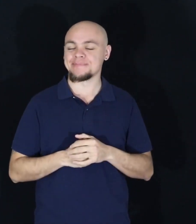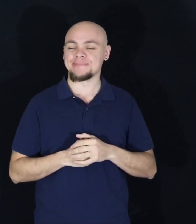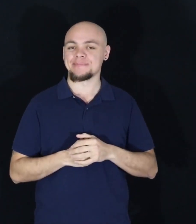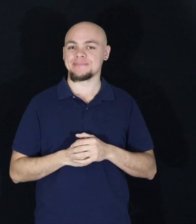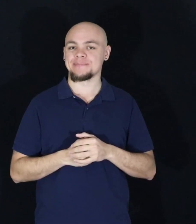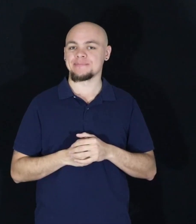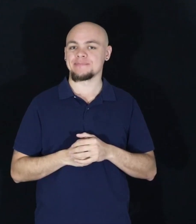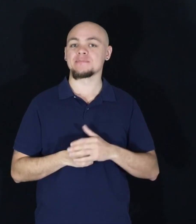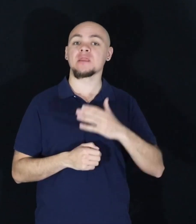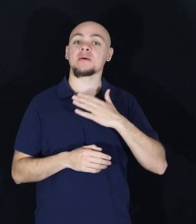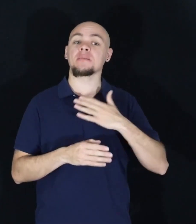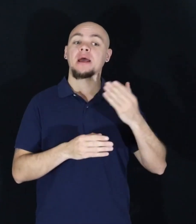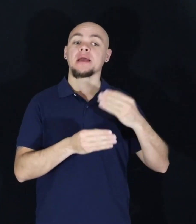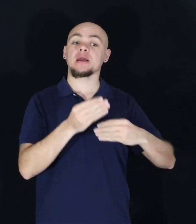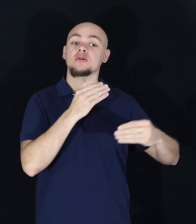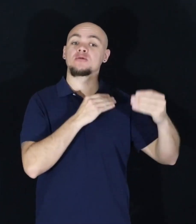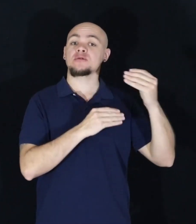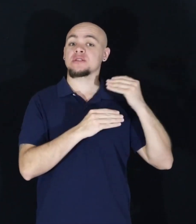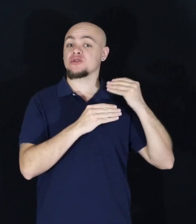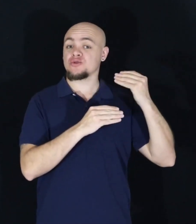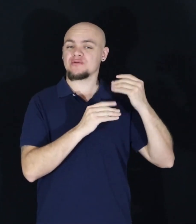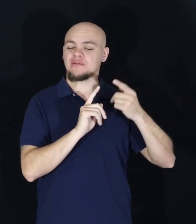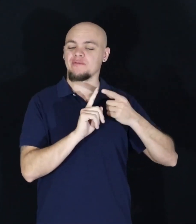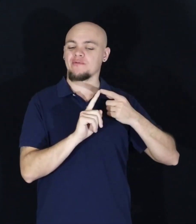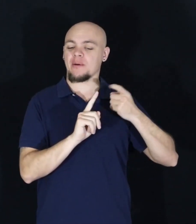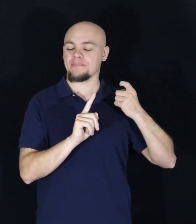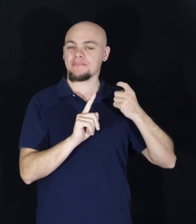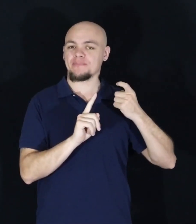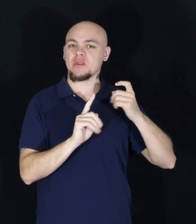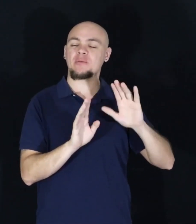I have heritage stemming